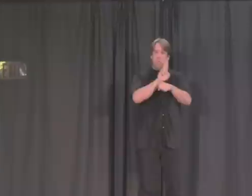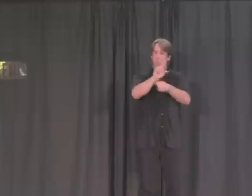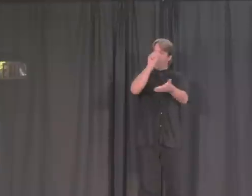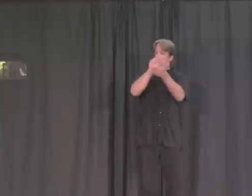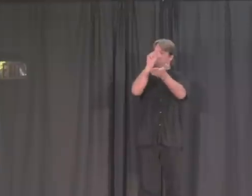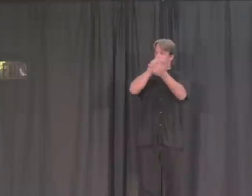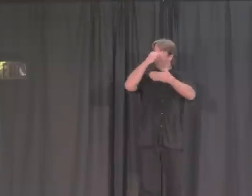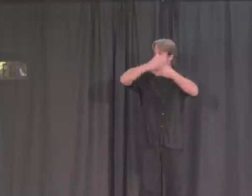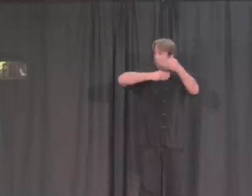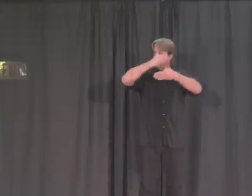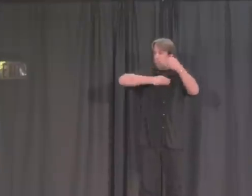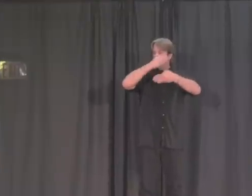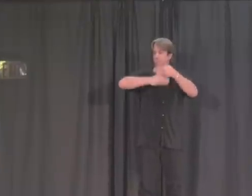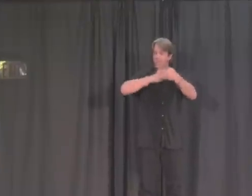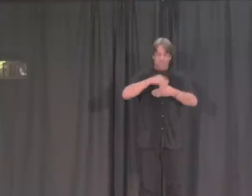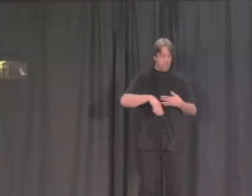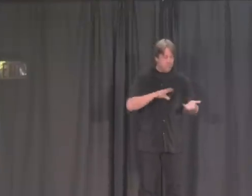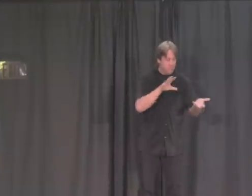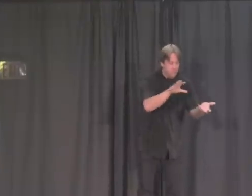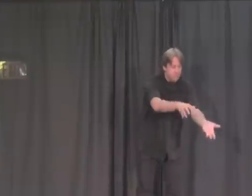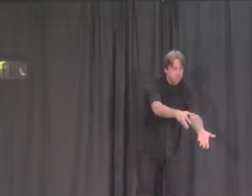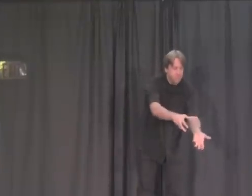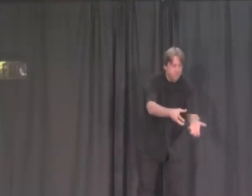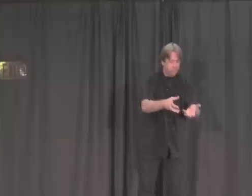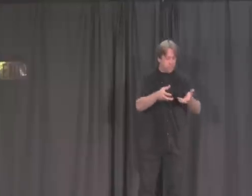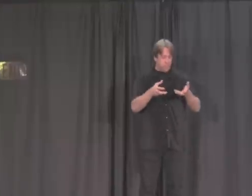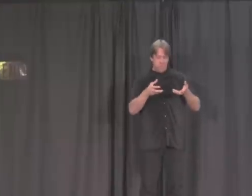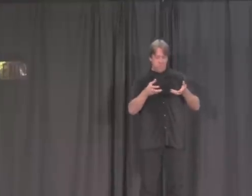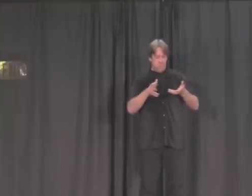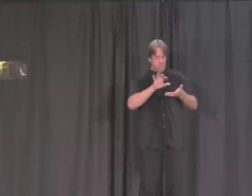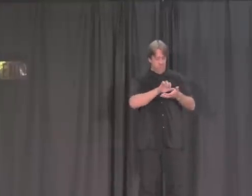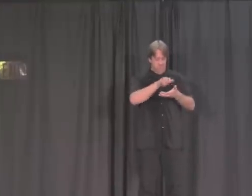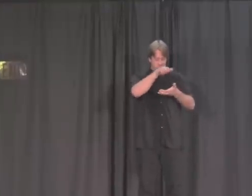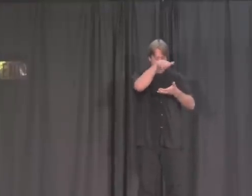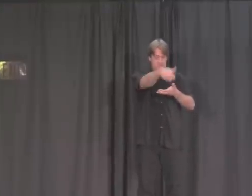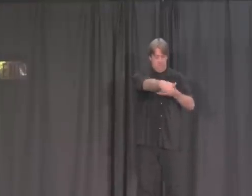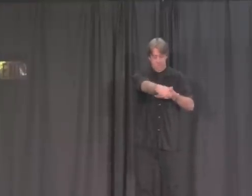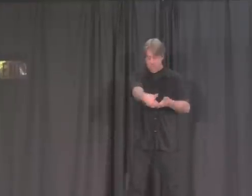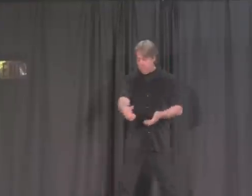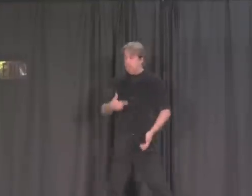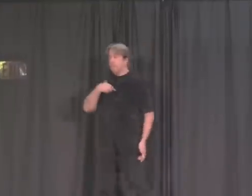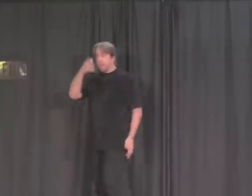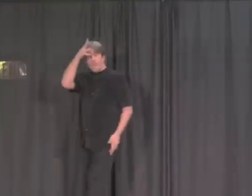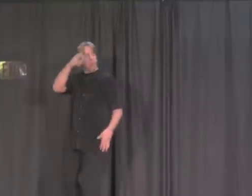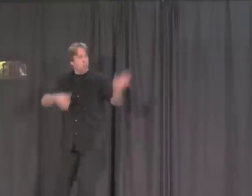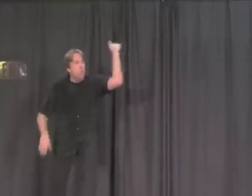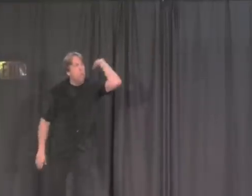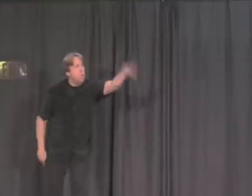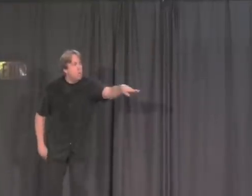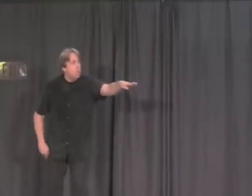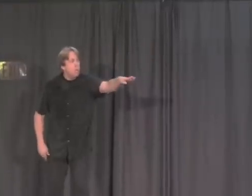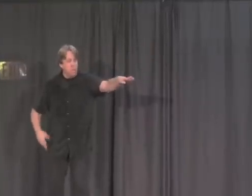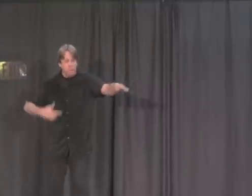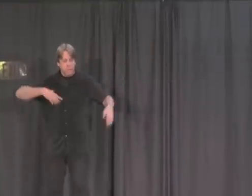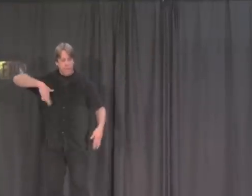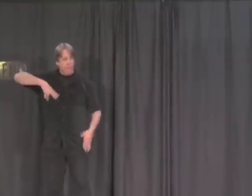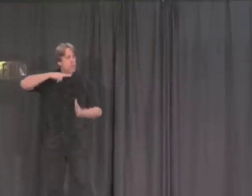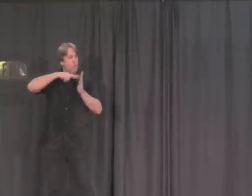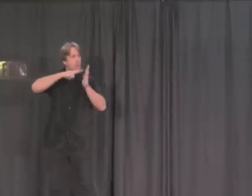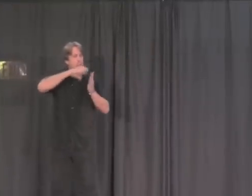My parents, oh no, they didn't use wrapping paper. They used newspaper to wrap the gifts. My dad would be like, hey, I haven't